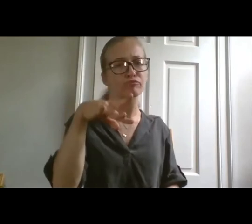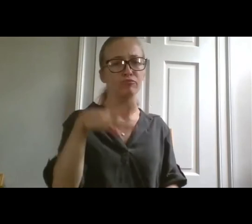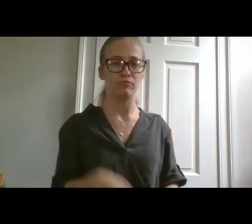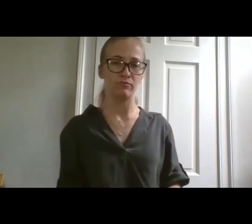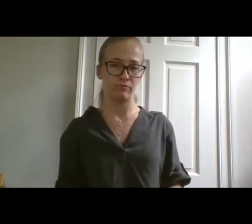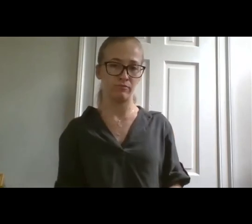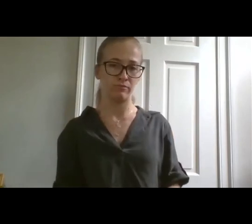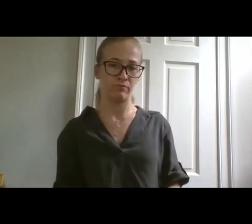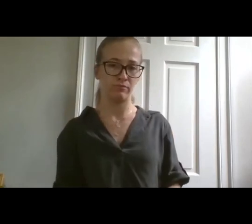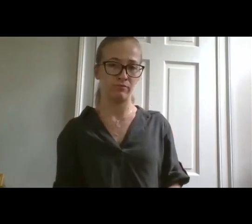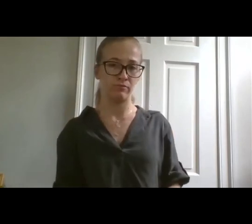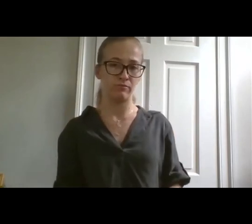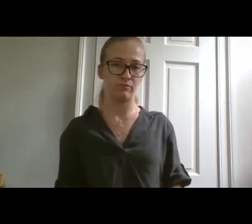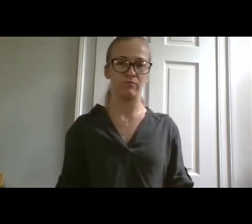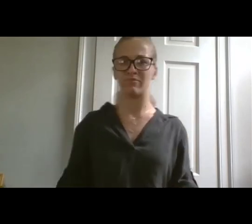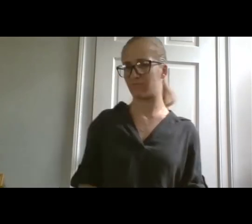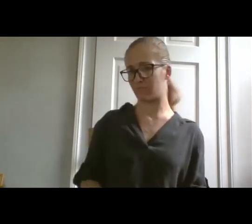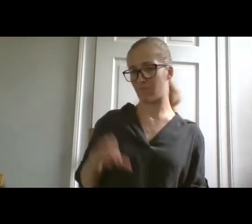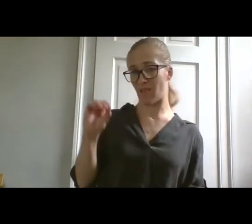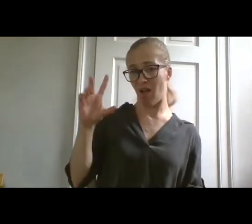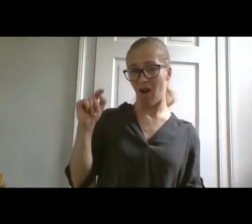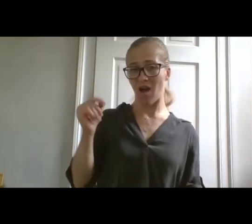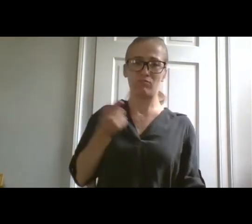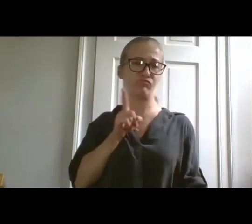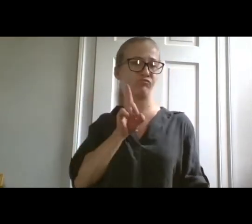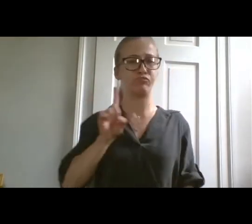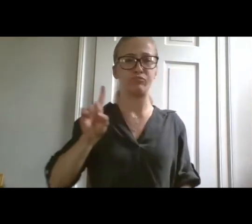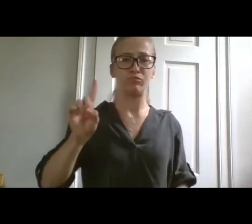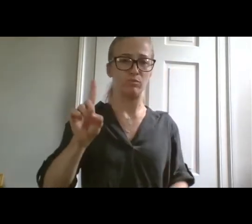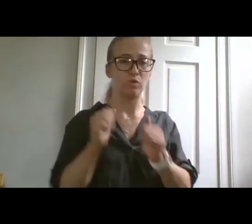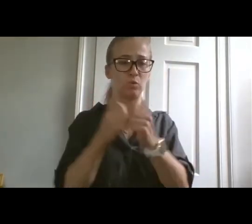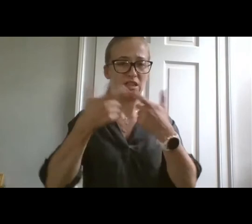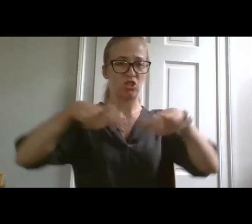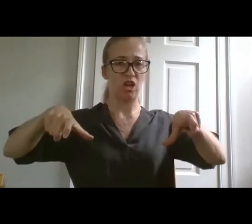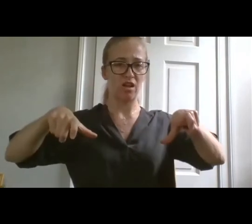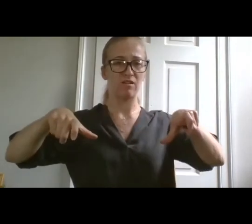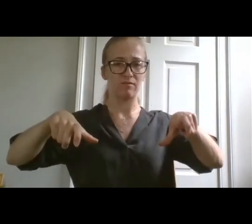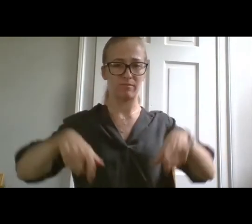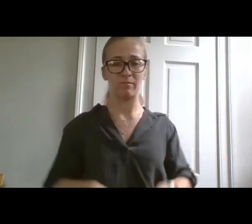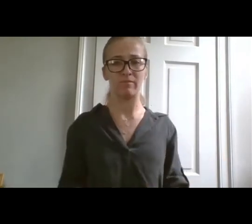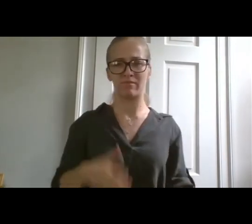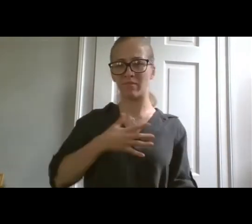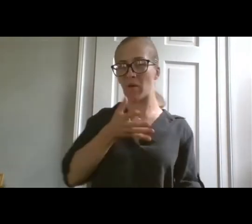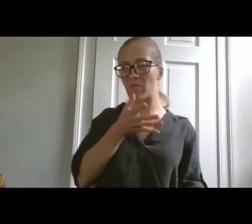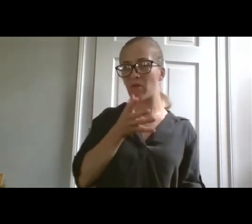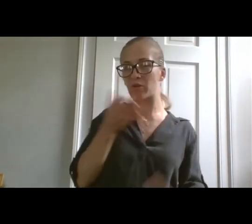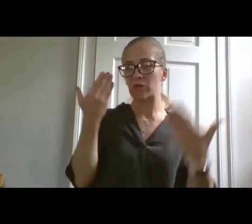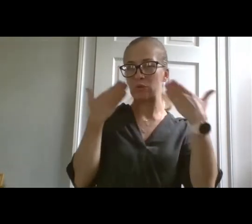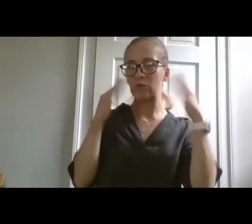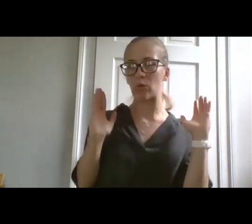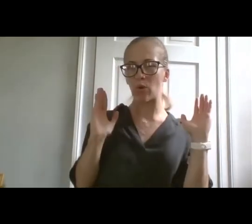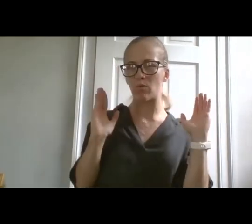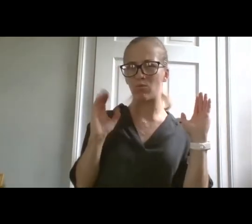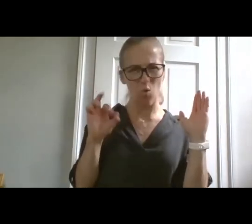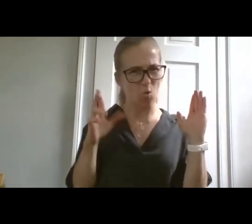treasures. Mrs. Ott walks out into the driveway with her check in hand. My mother doesn't know, or does